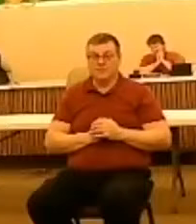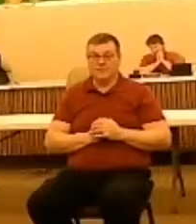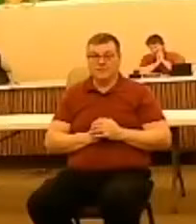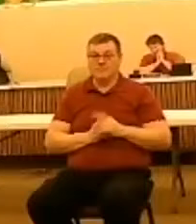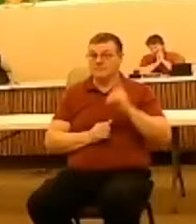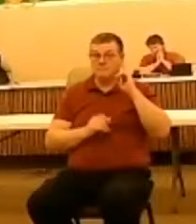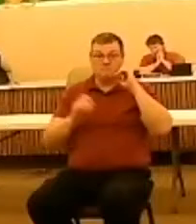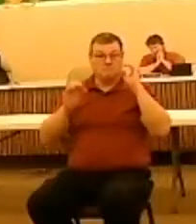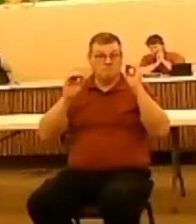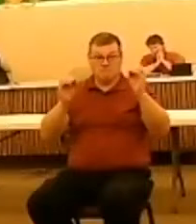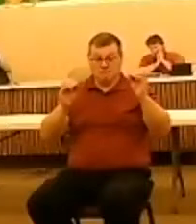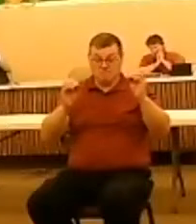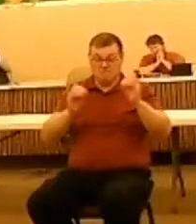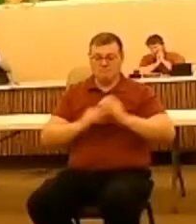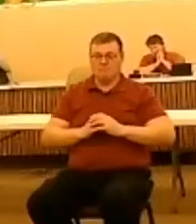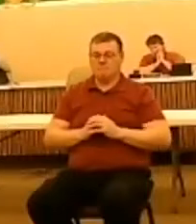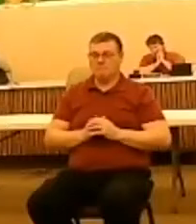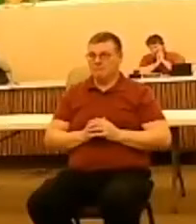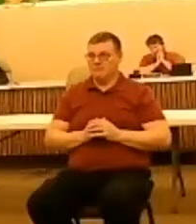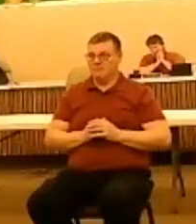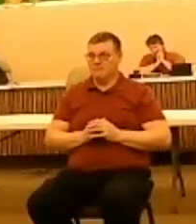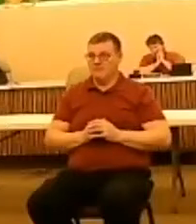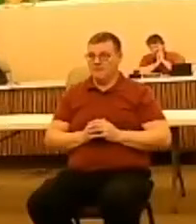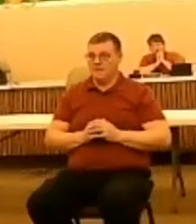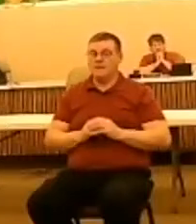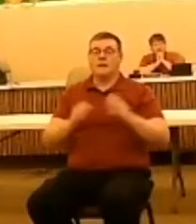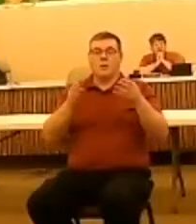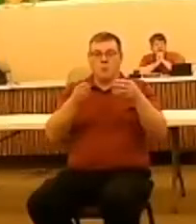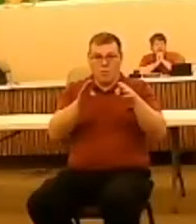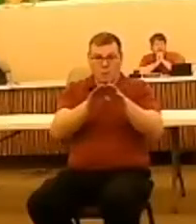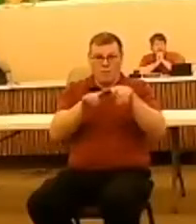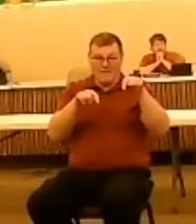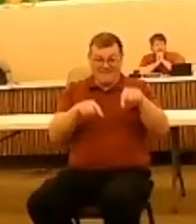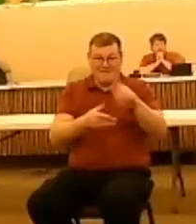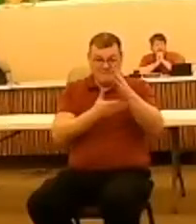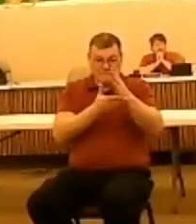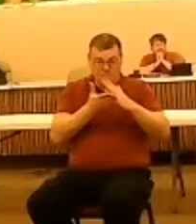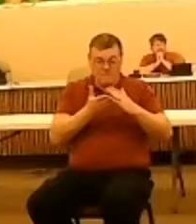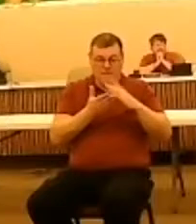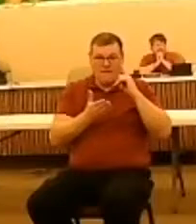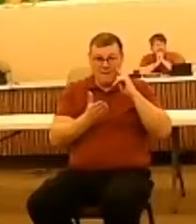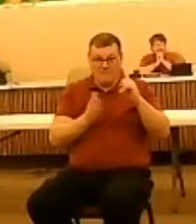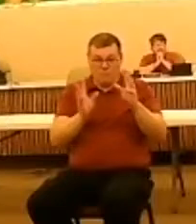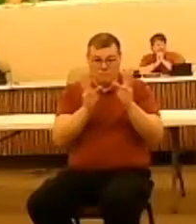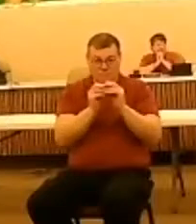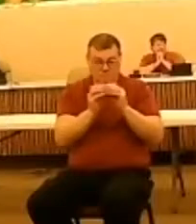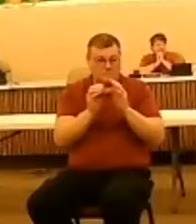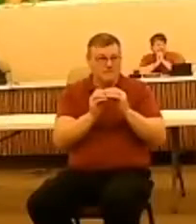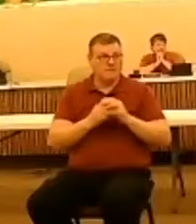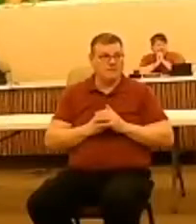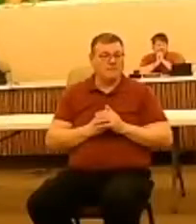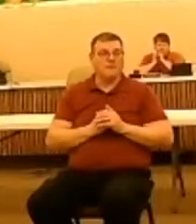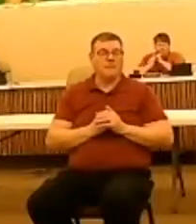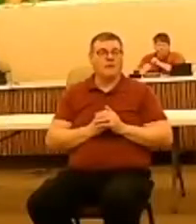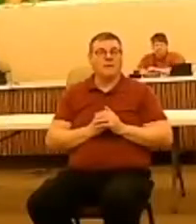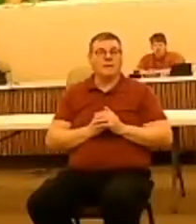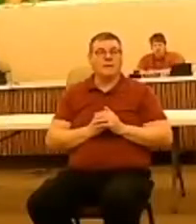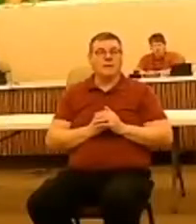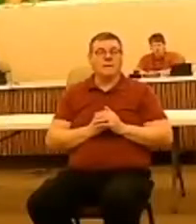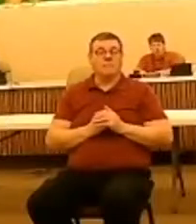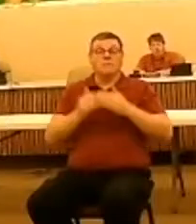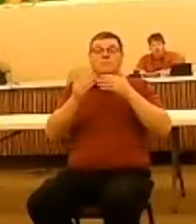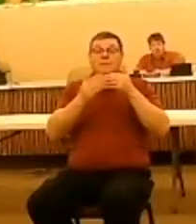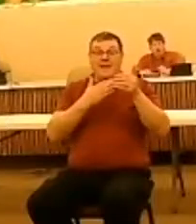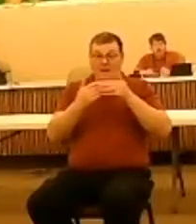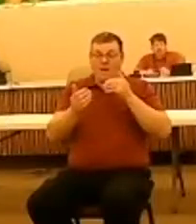Hearing none, then again, I will close this session of the public hearing. However,